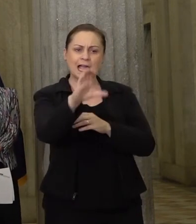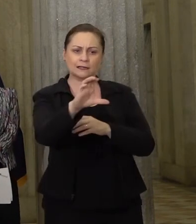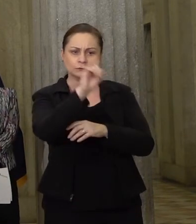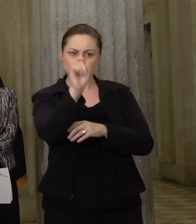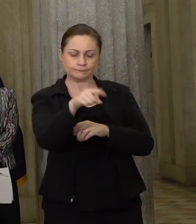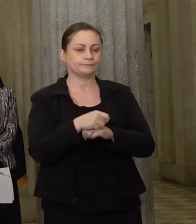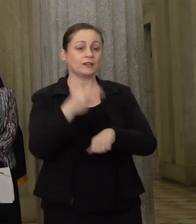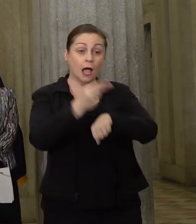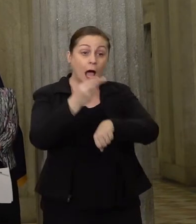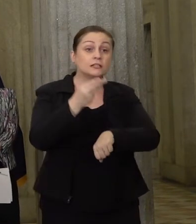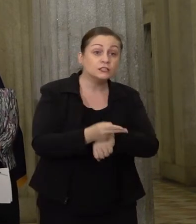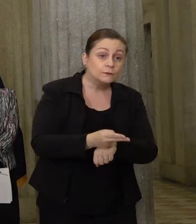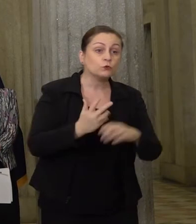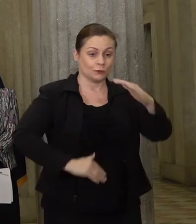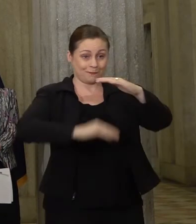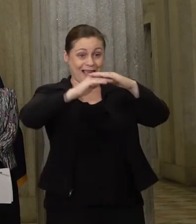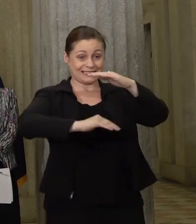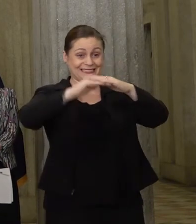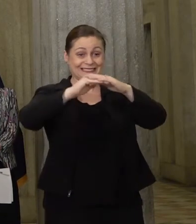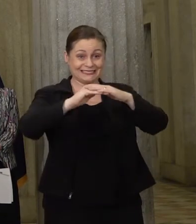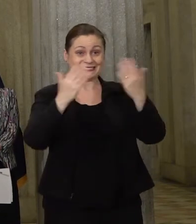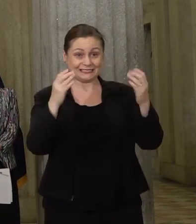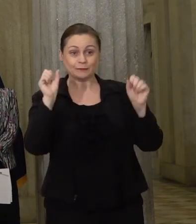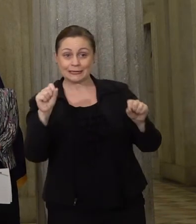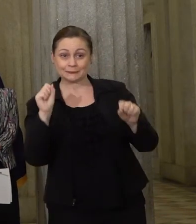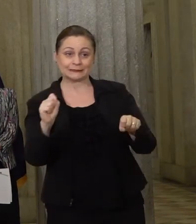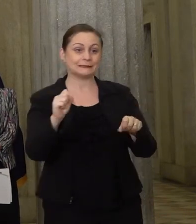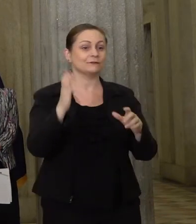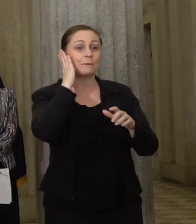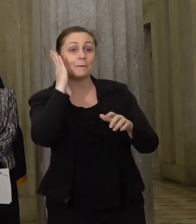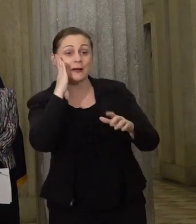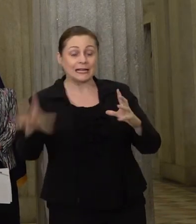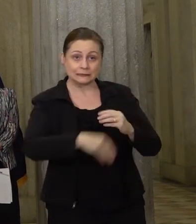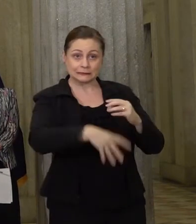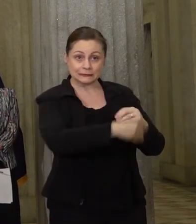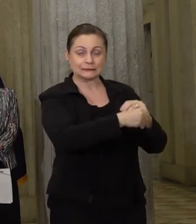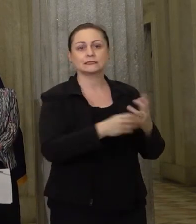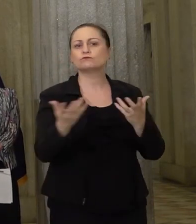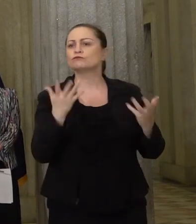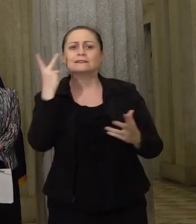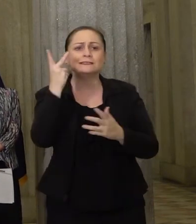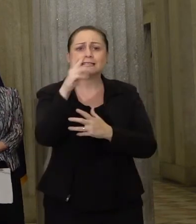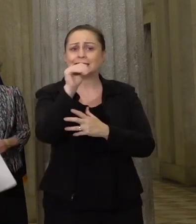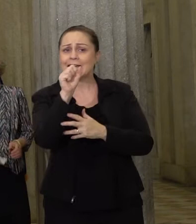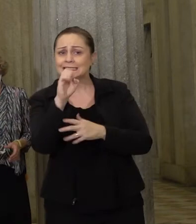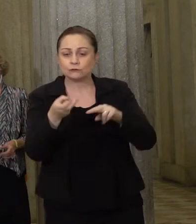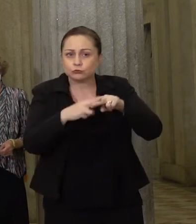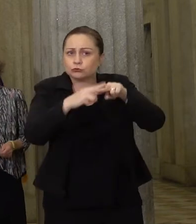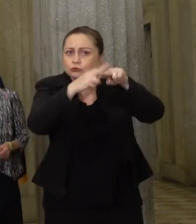that hospital capacity and the possibility of the bed surge plan, where are we at with that as we see the cases this